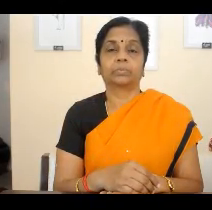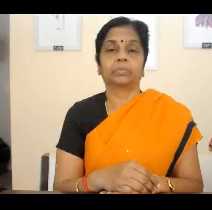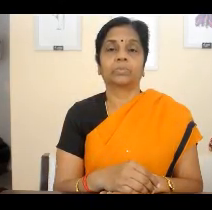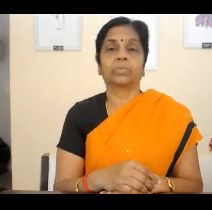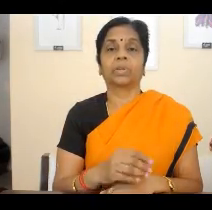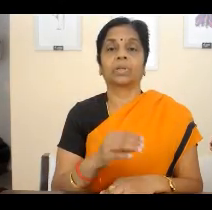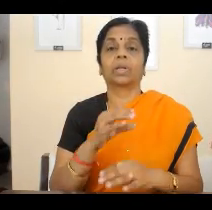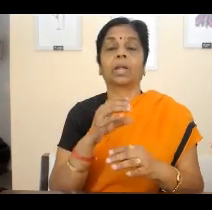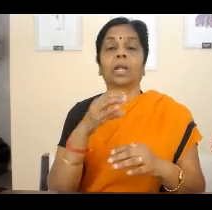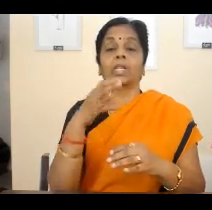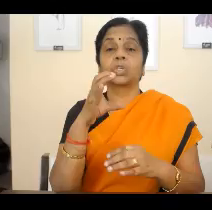Community and family